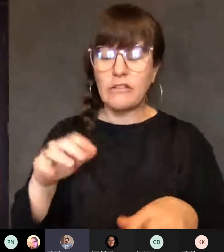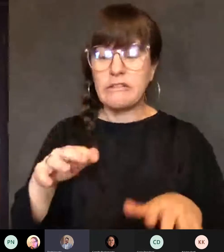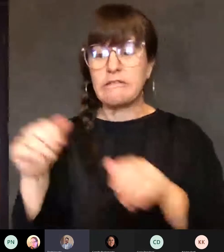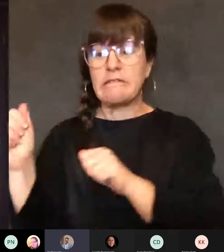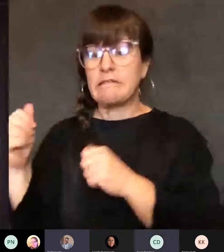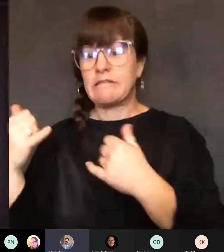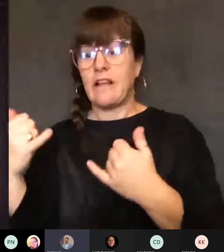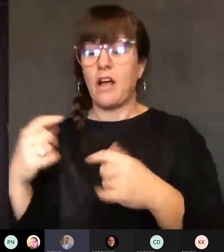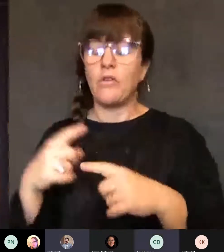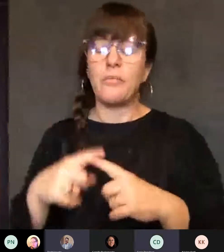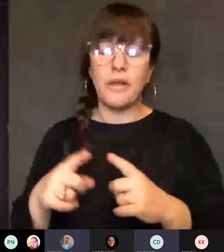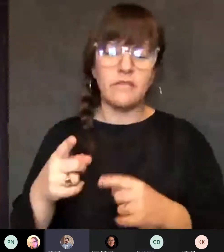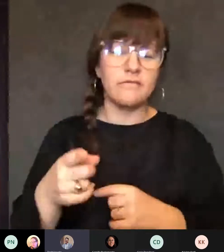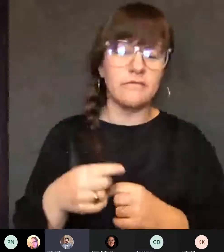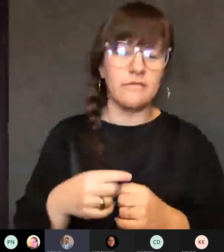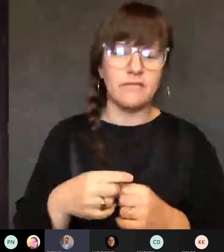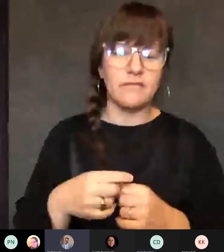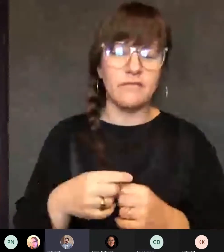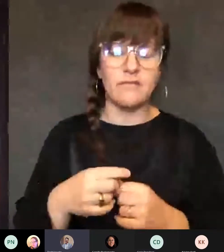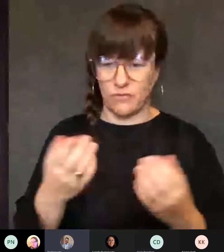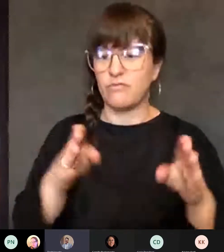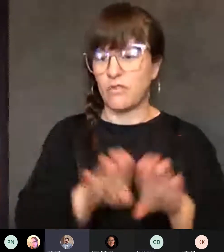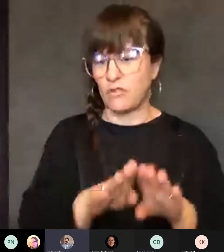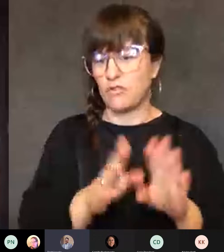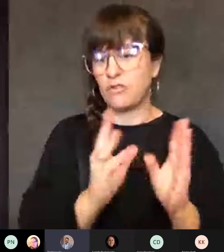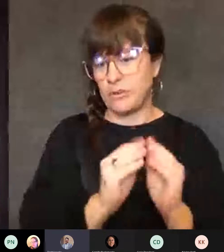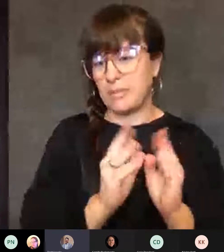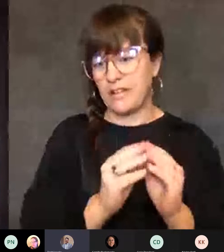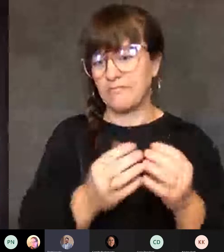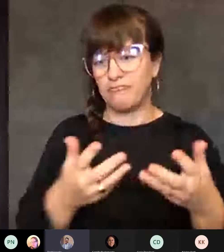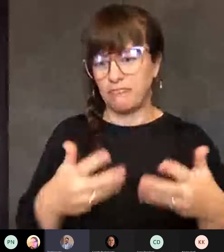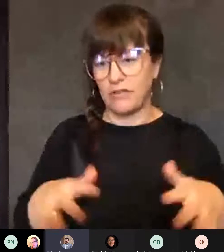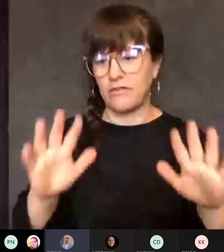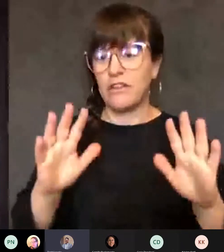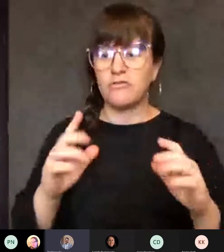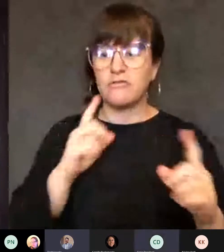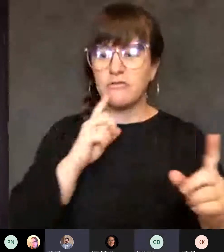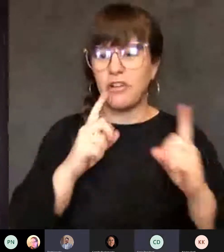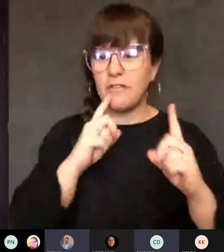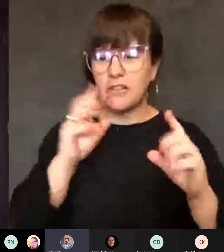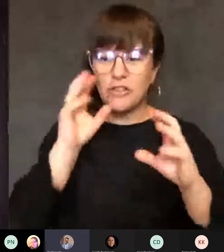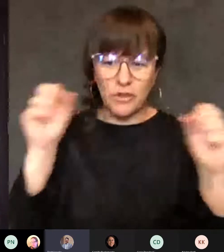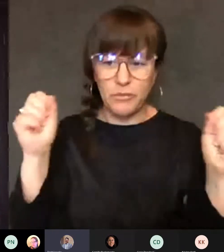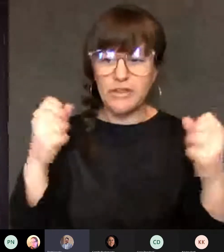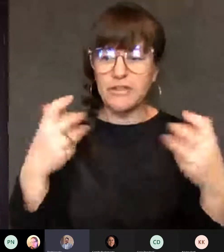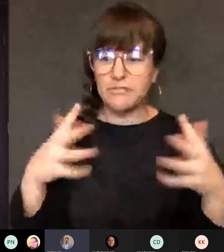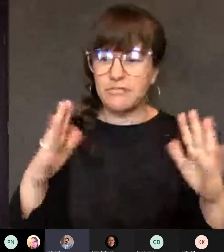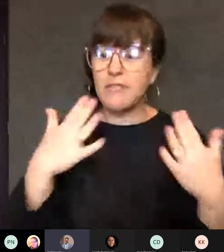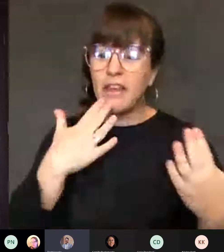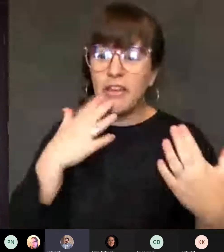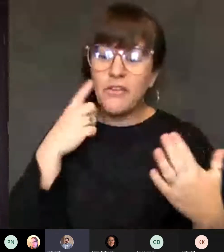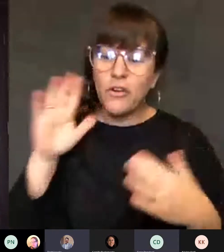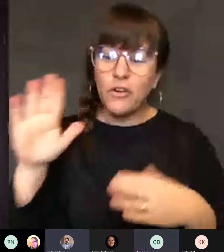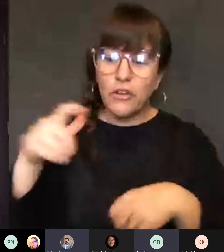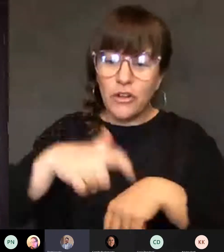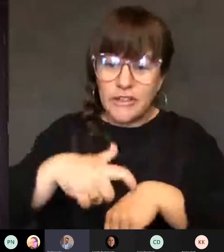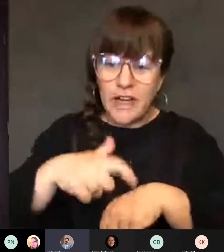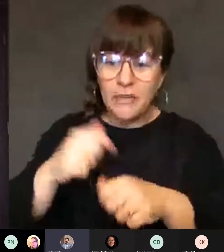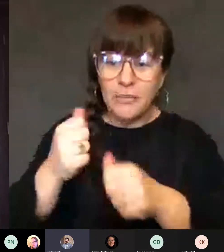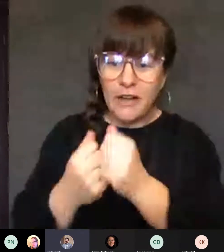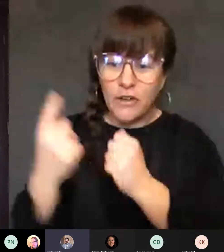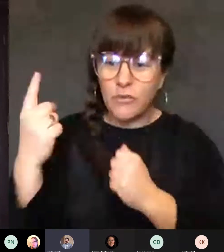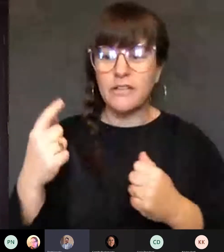leave. But this will conclude the end our conversation with the president meeting. Thanks for your time, everyone. Really